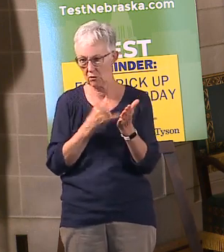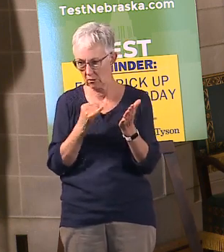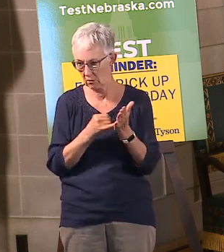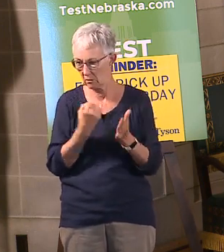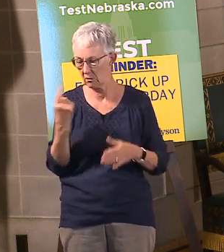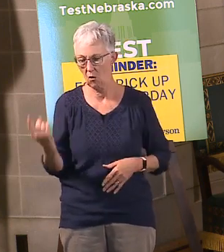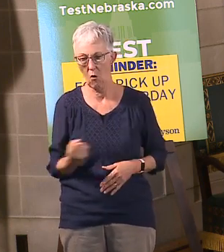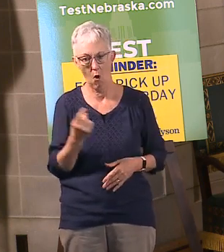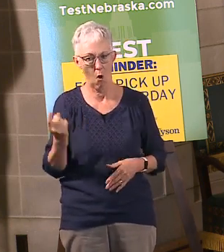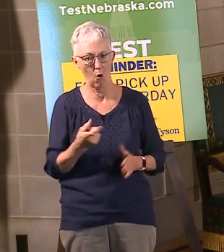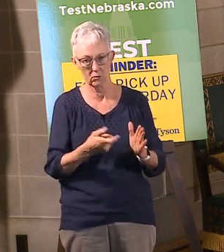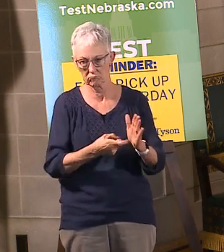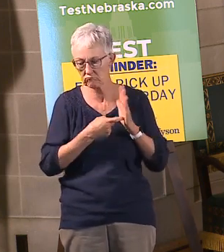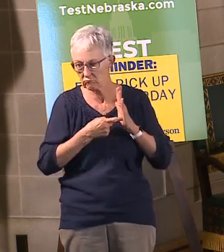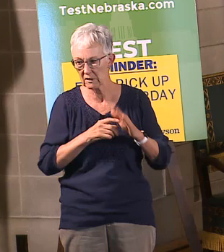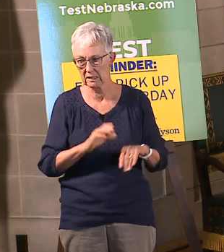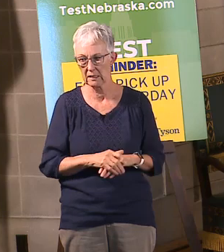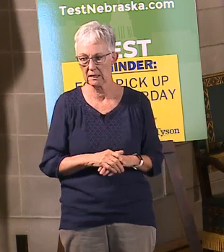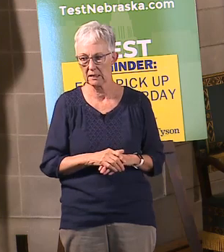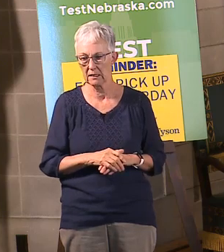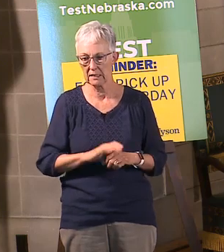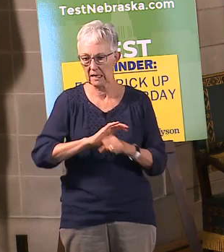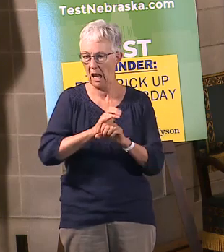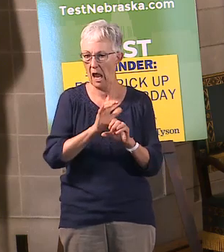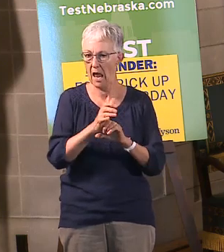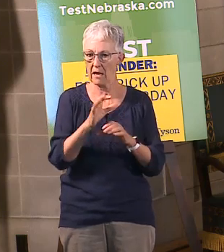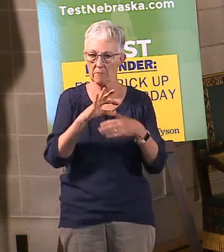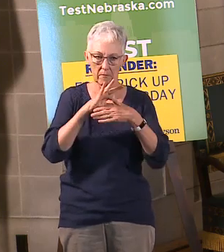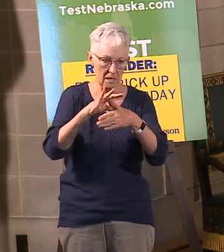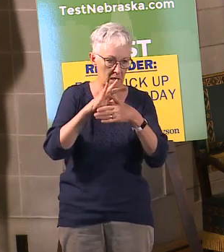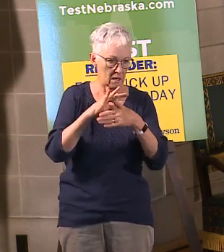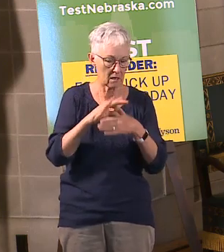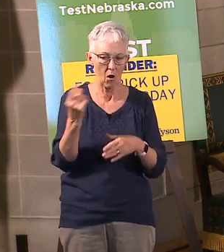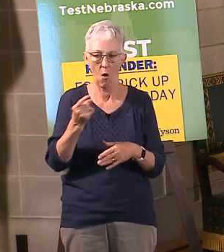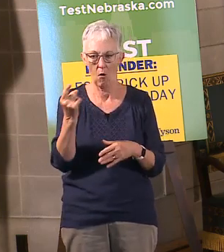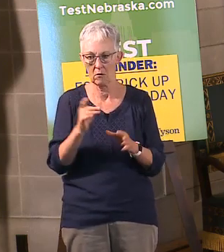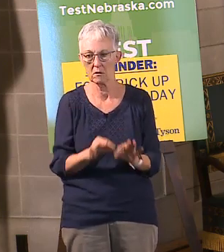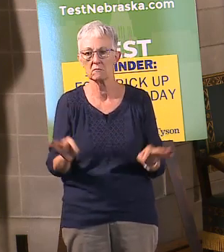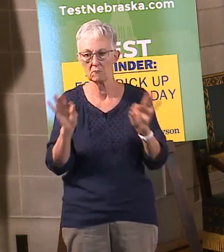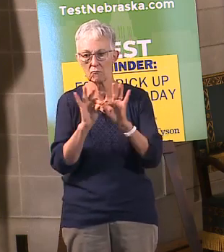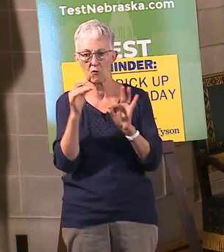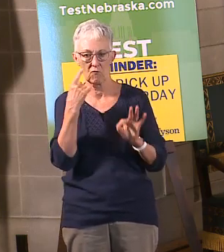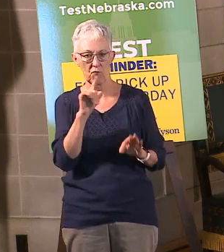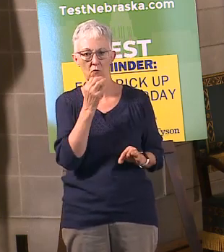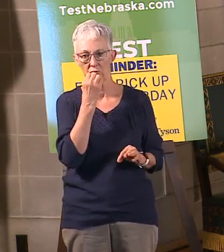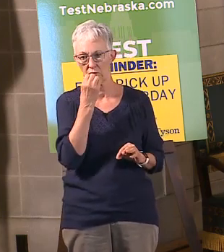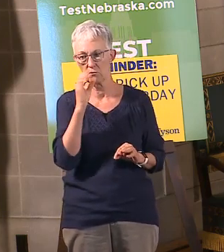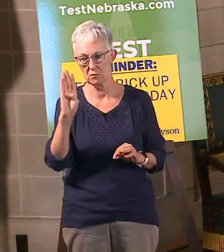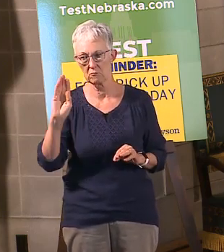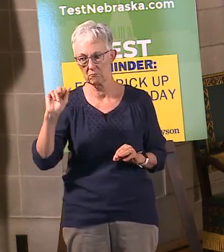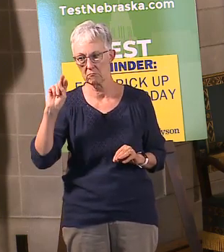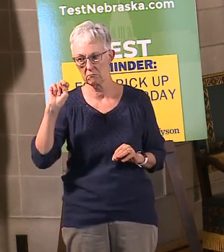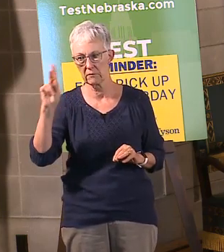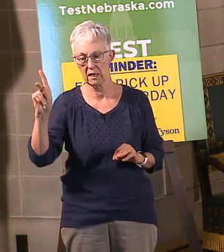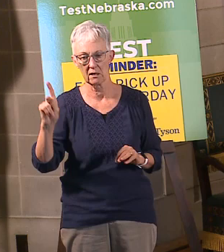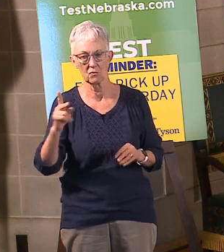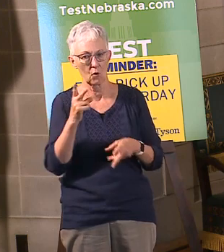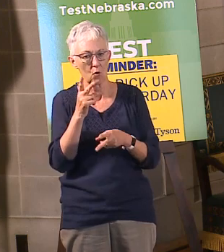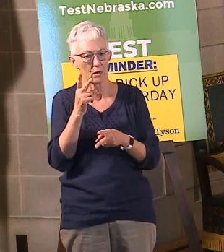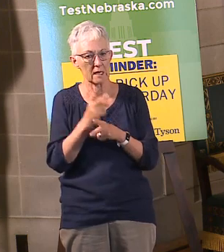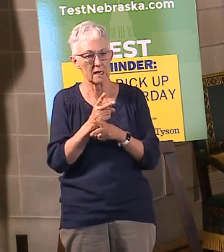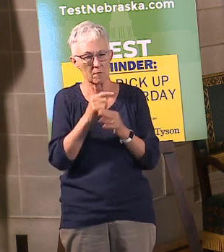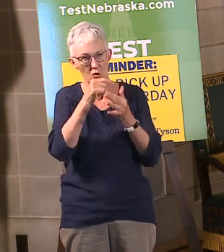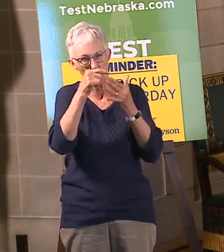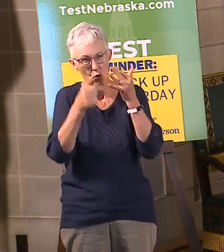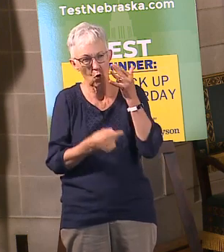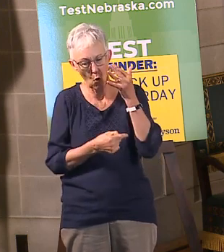needed. Canned meats are always important during the food bank and the Scouting for Food drive, so keep those things in mind. There's